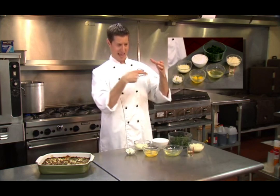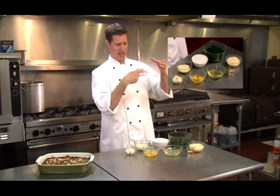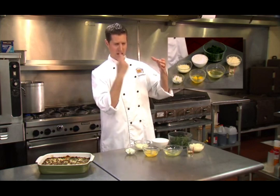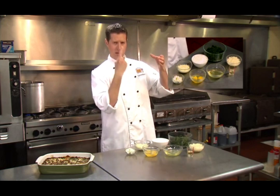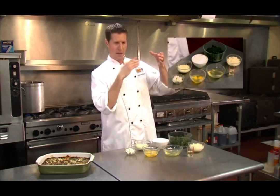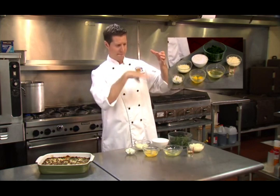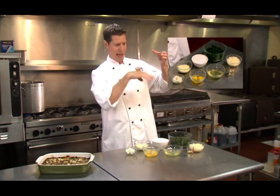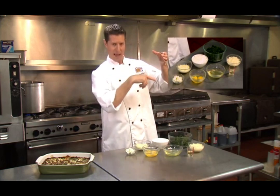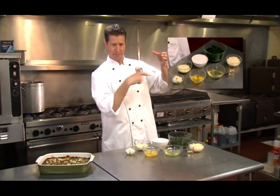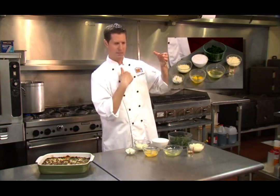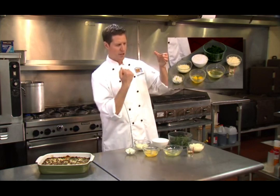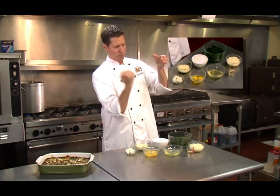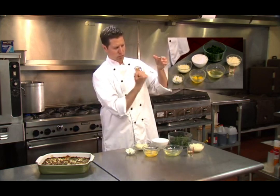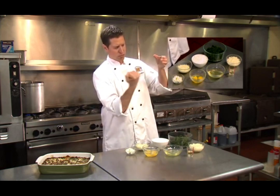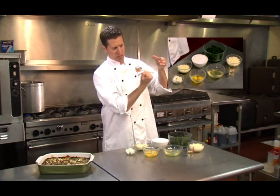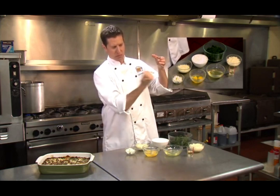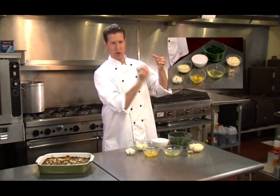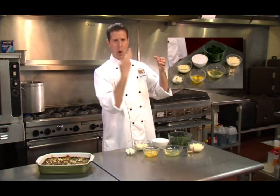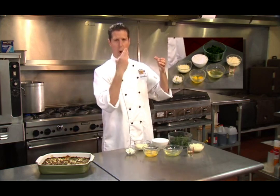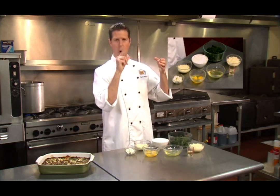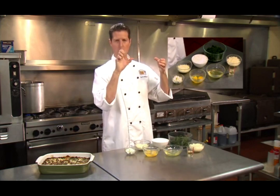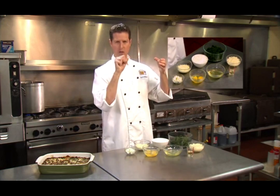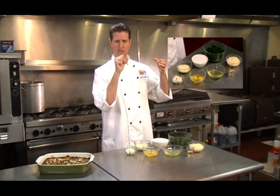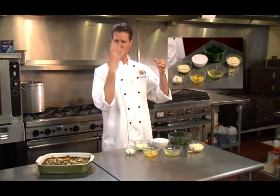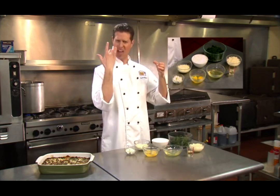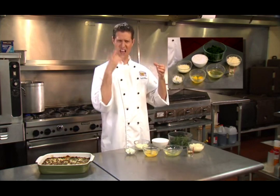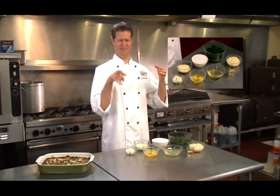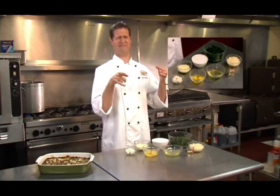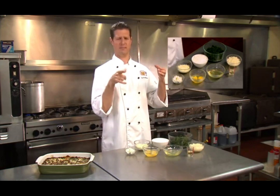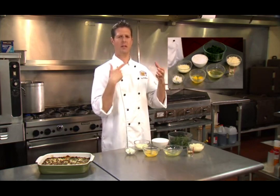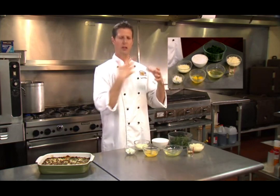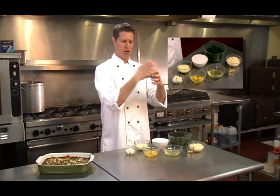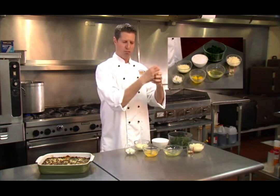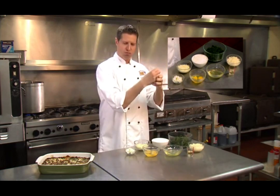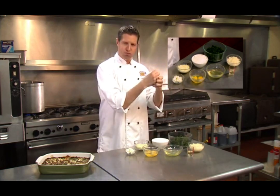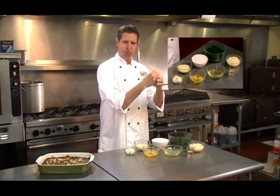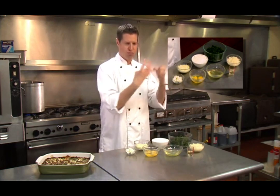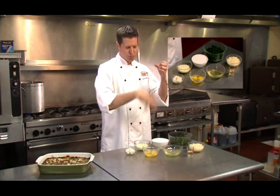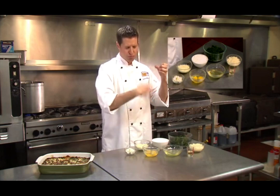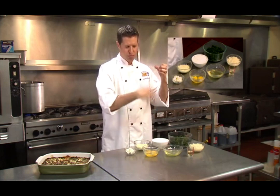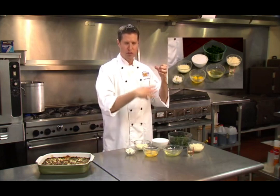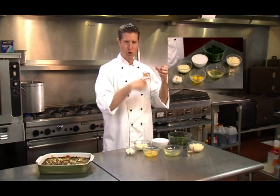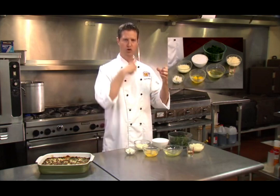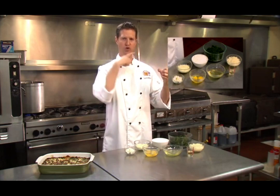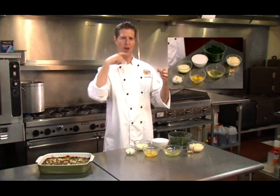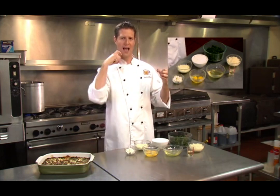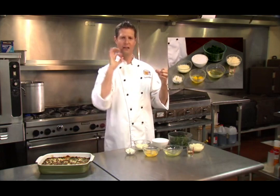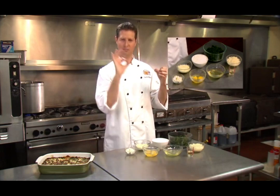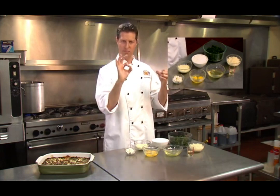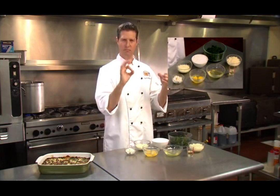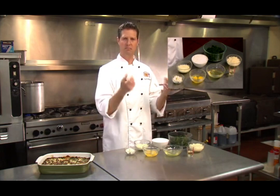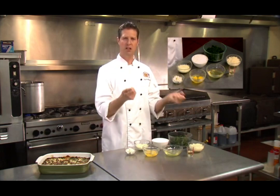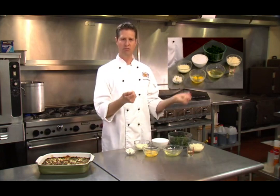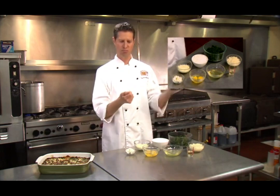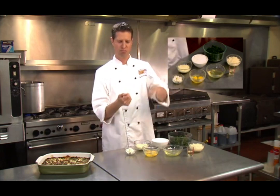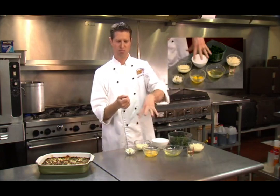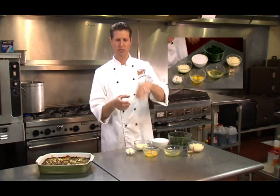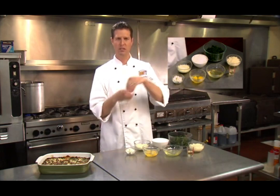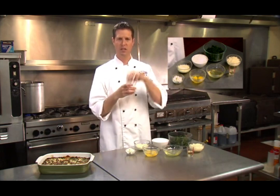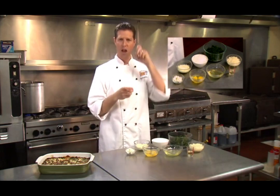Put some small holes at the bottom of the bag so you can easily squeeze out liquids and dry the spinach. Add